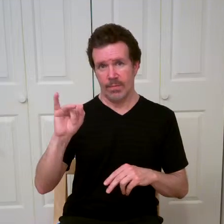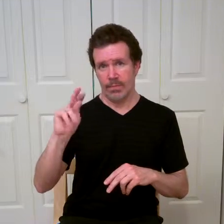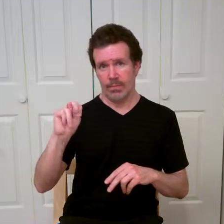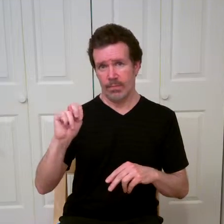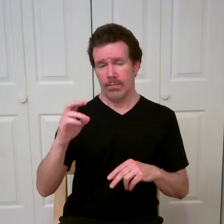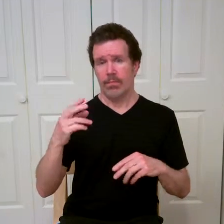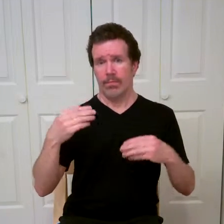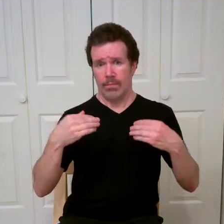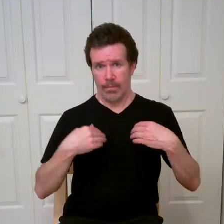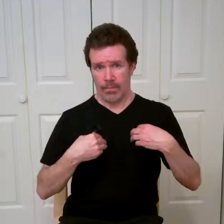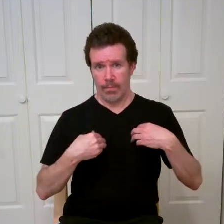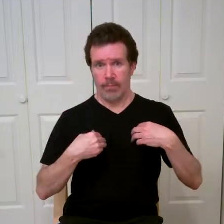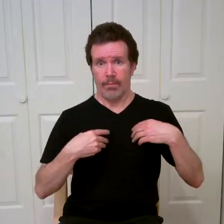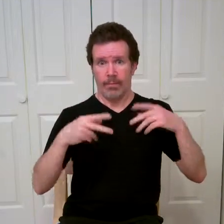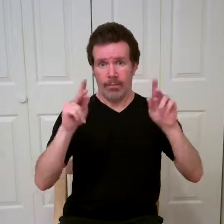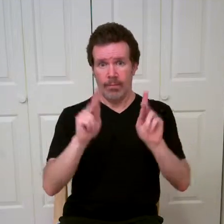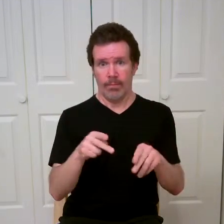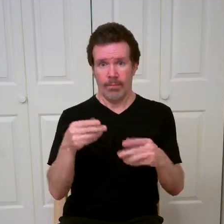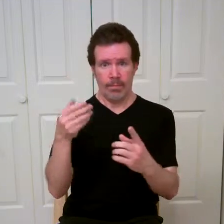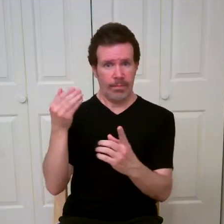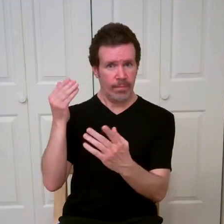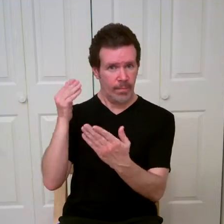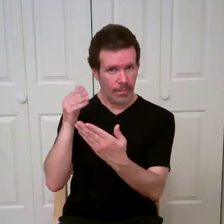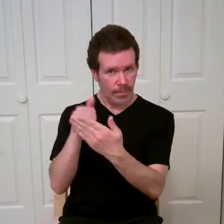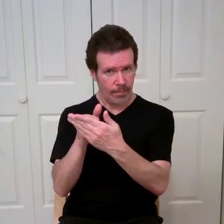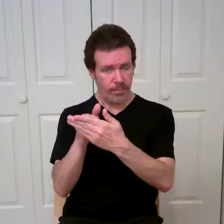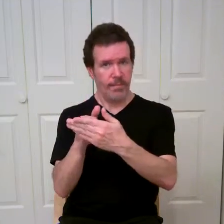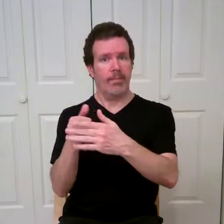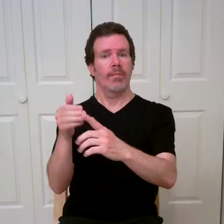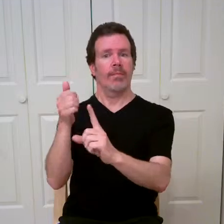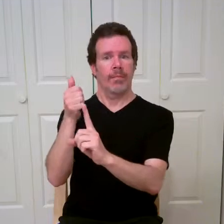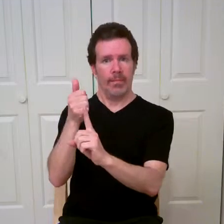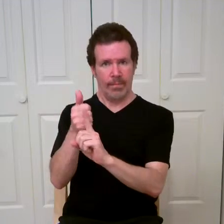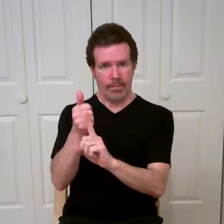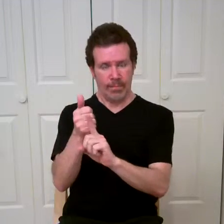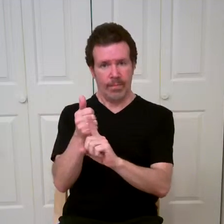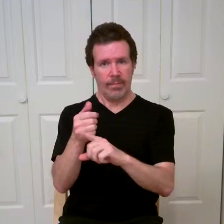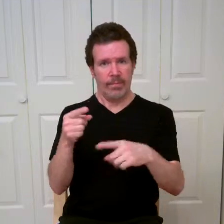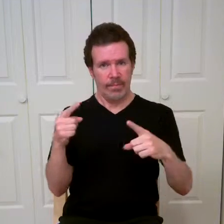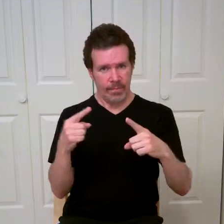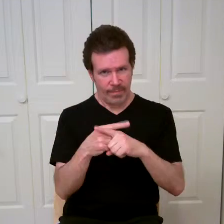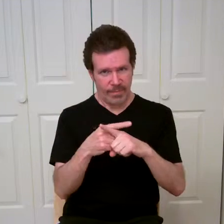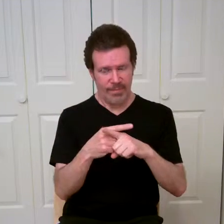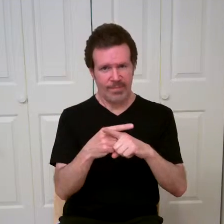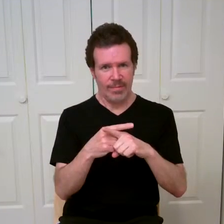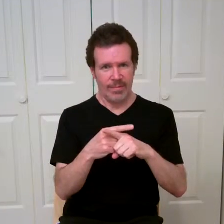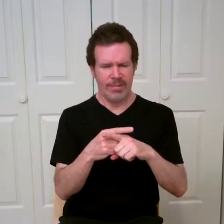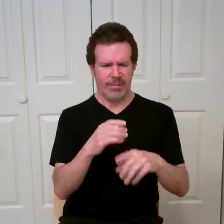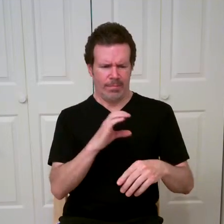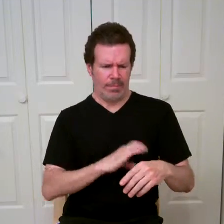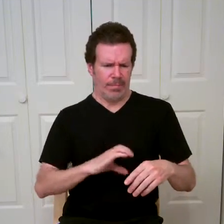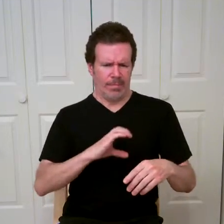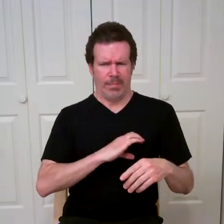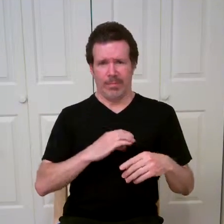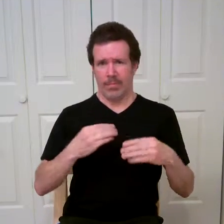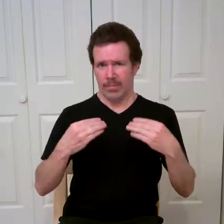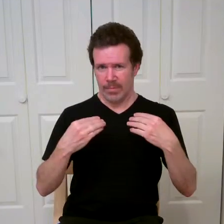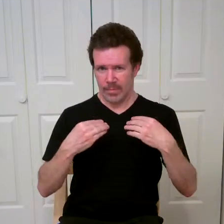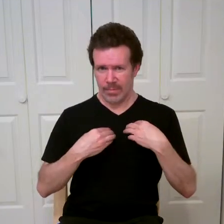The main character in the story is not very confident and hates his cricket team. He thinks that